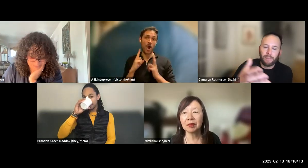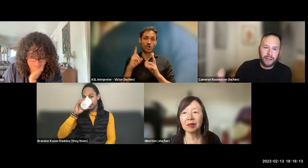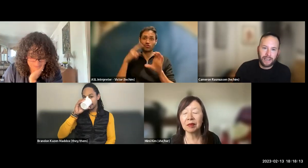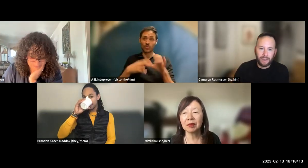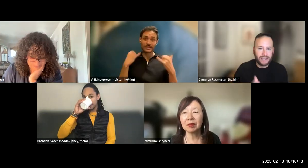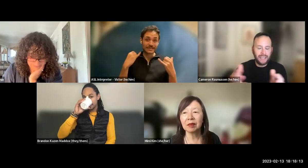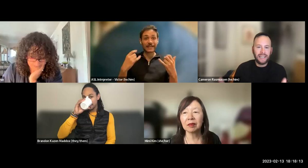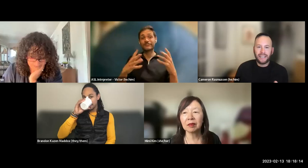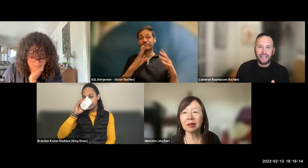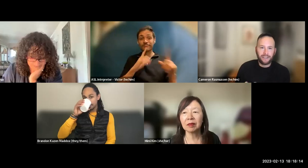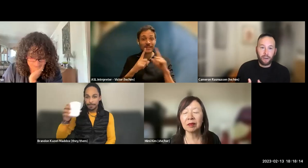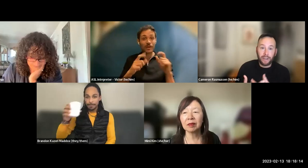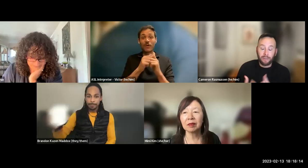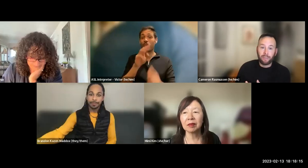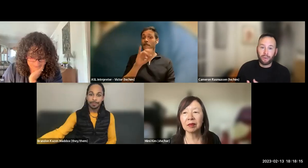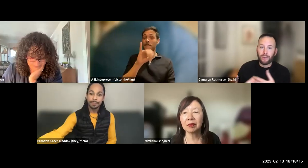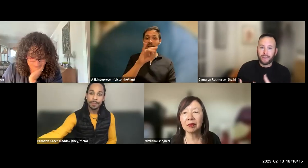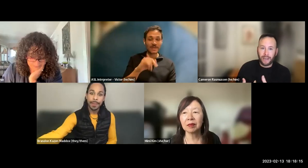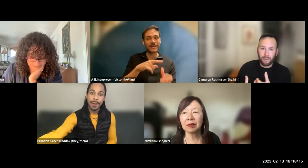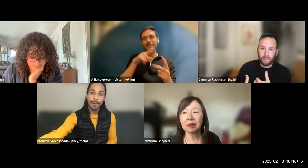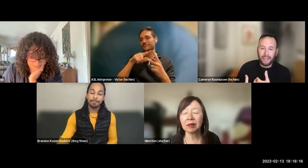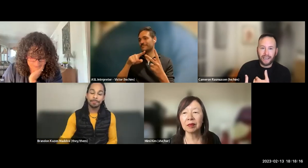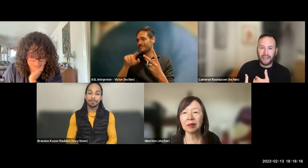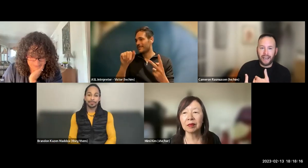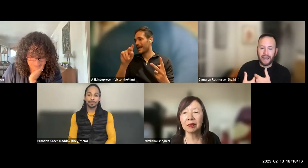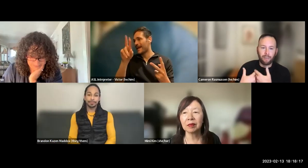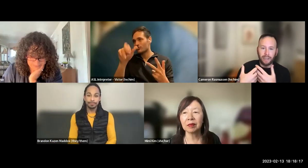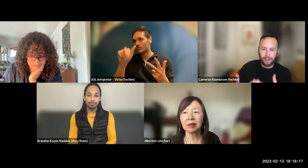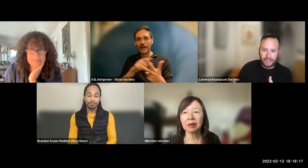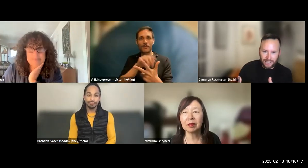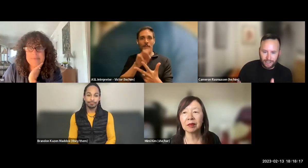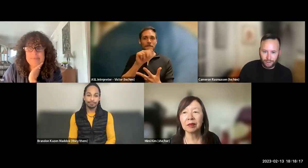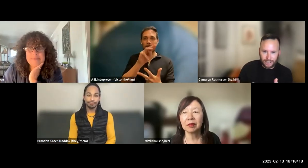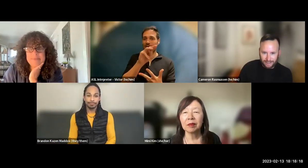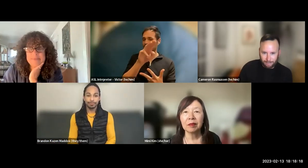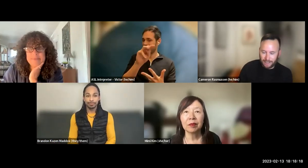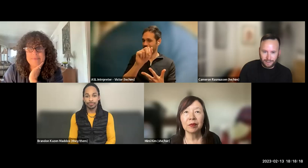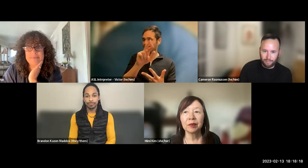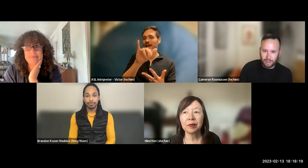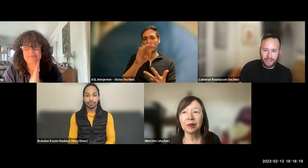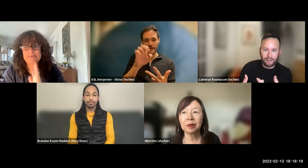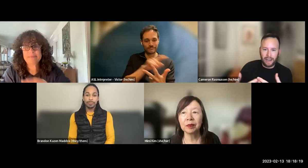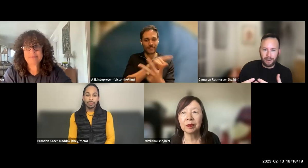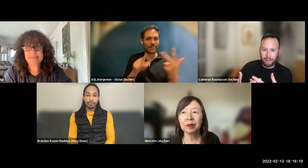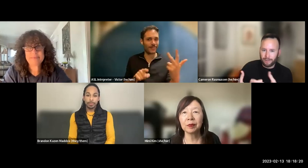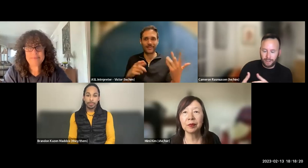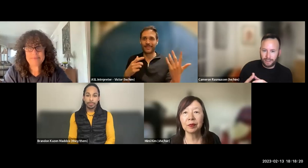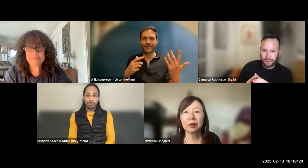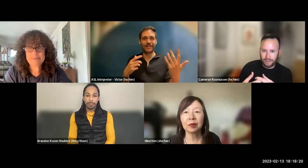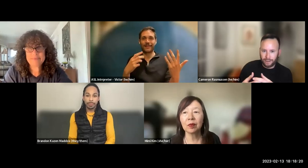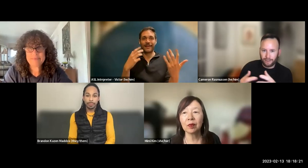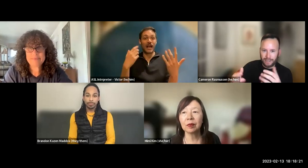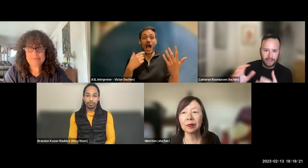Andrea and Mariame and so many of the people who have taught me. And I'm literally here because of Mimi, and I read Mimi's